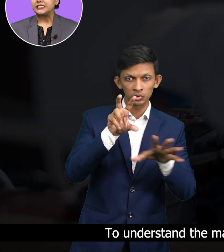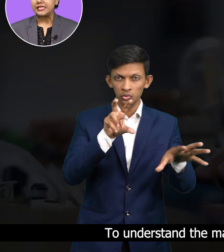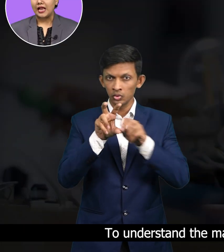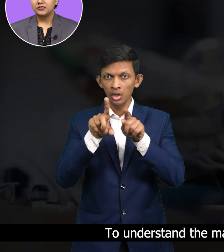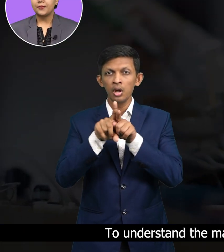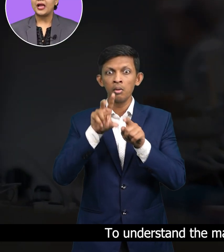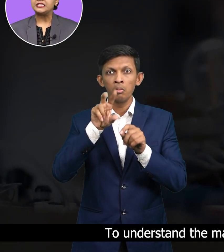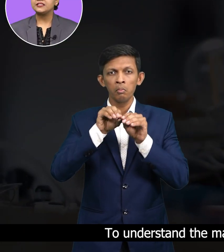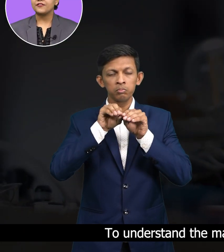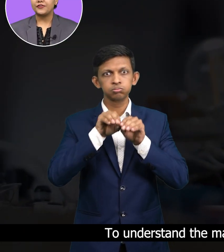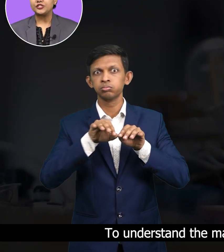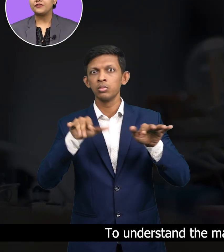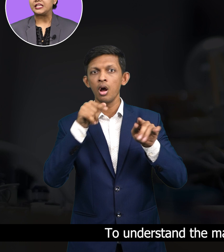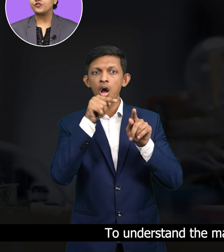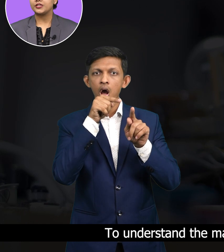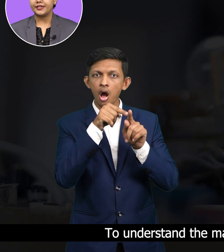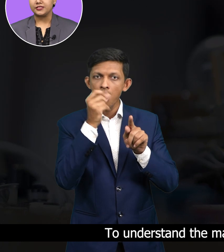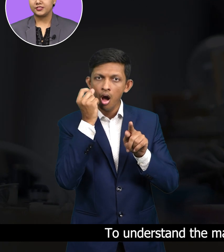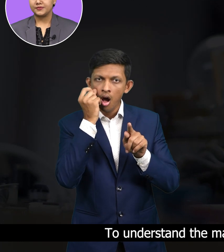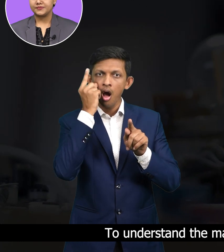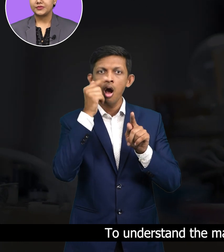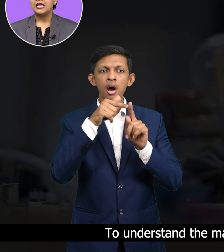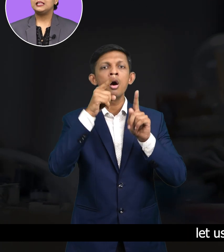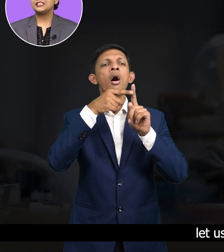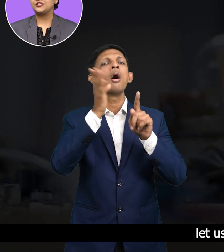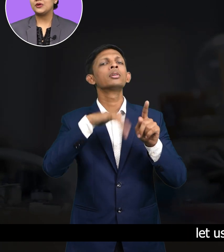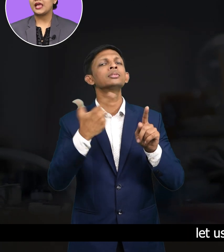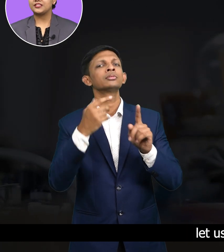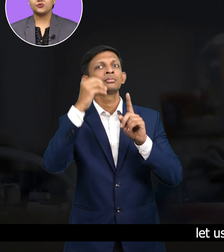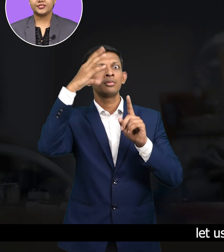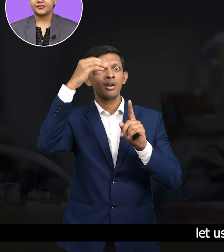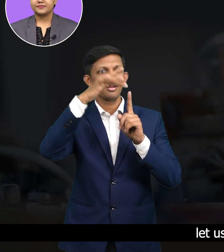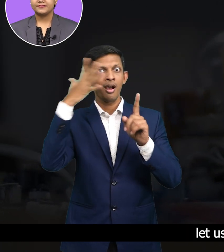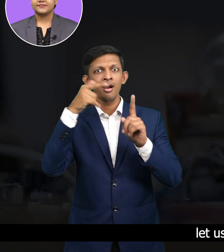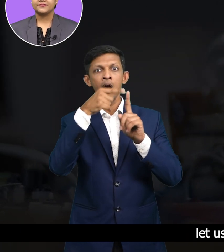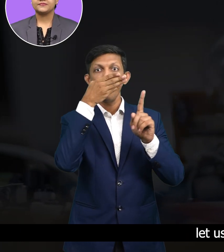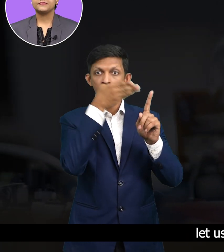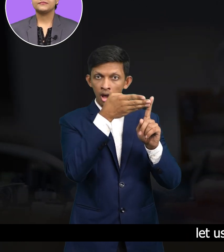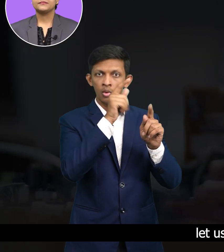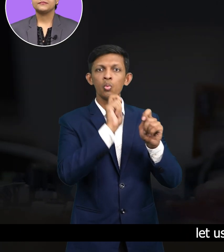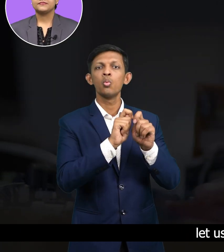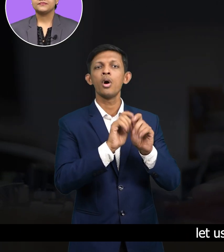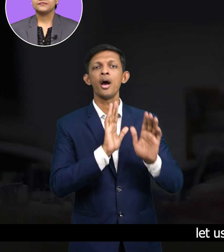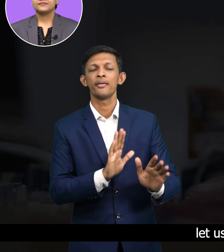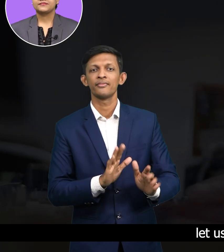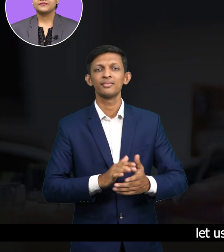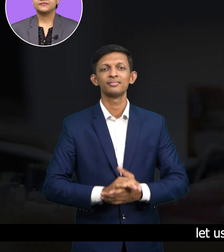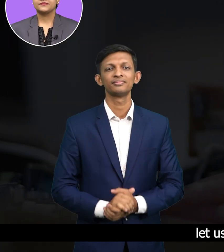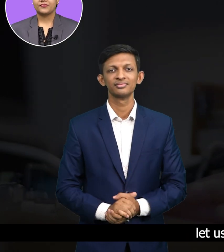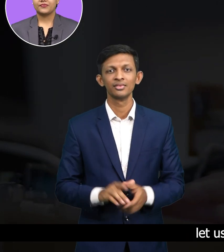To understand the magnetic effect of electric current, let us do an activity.